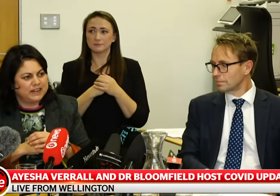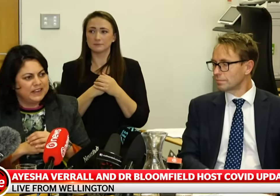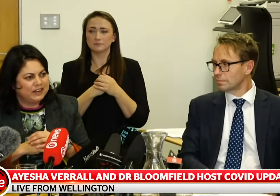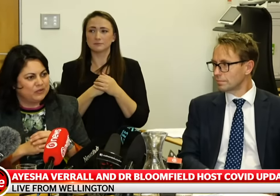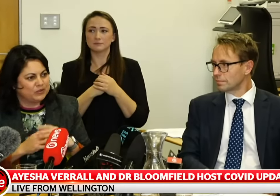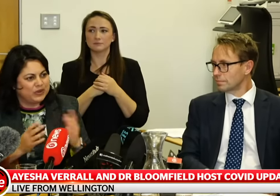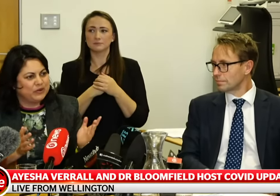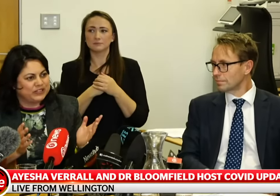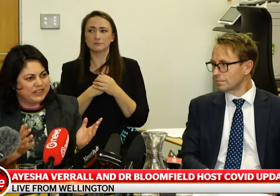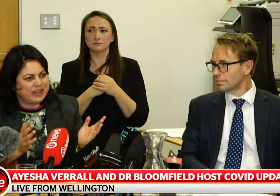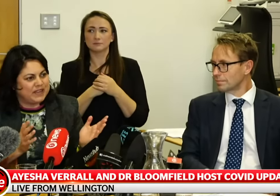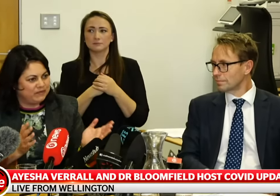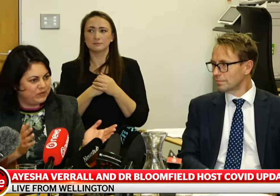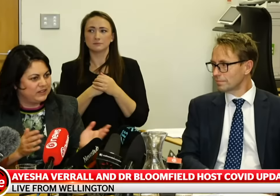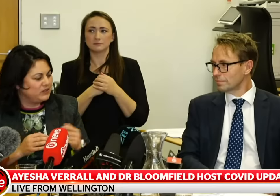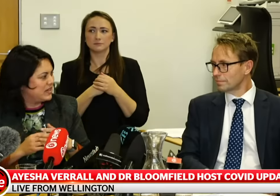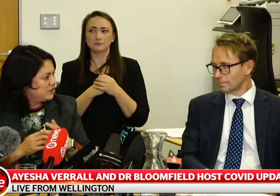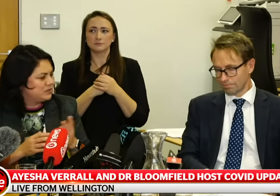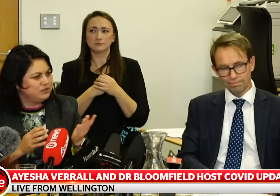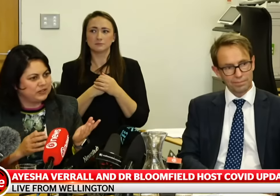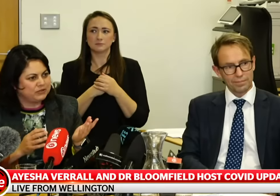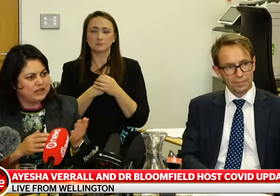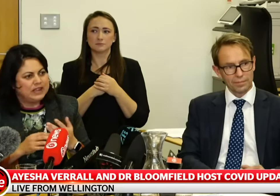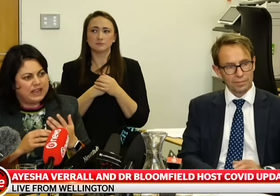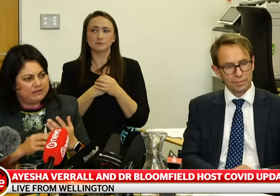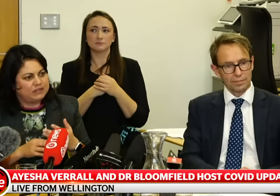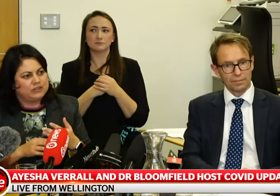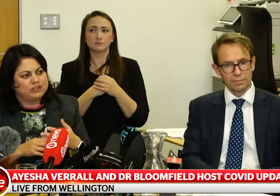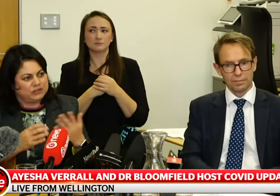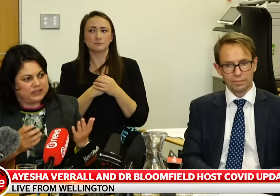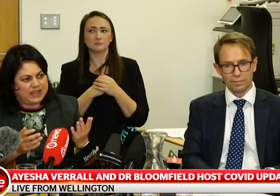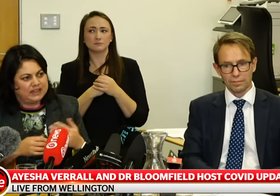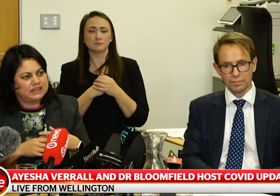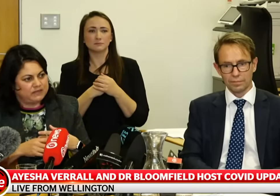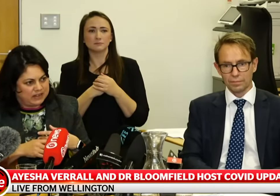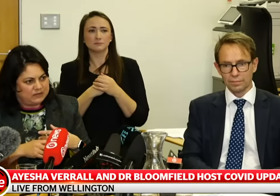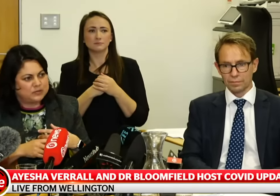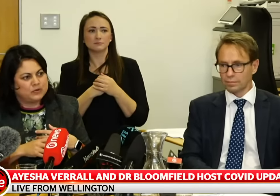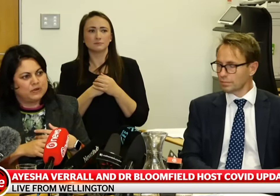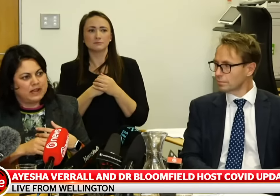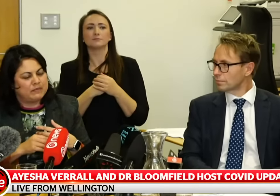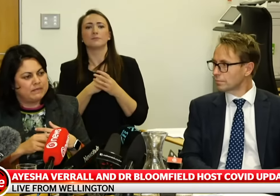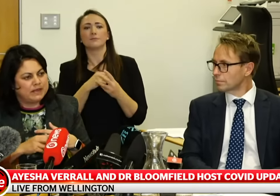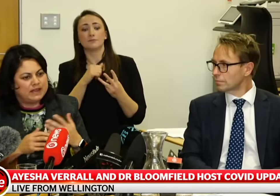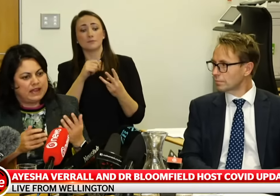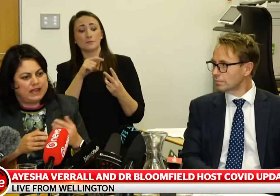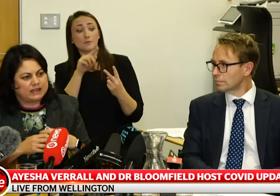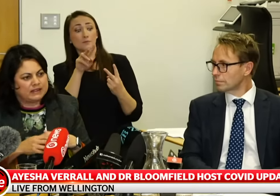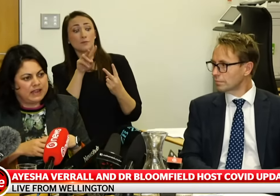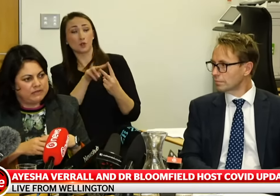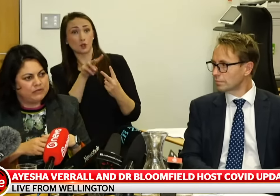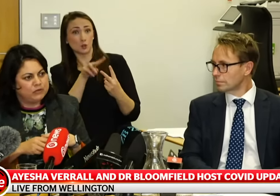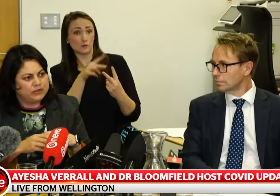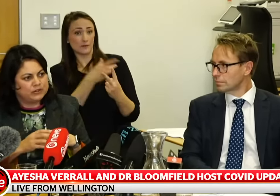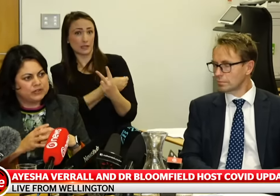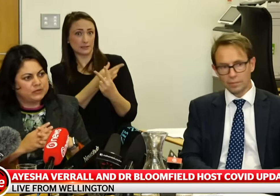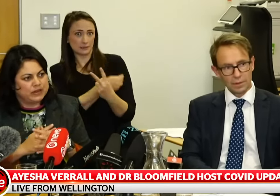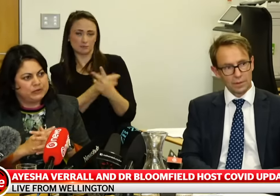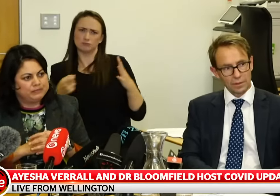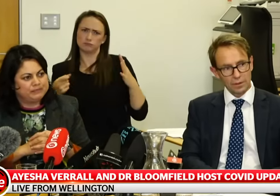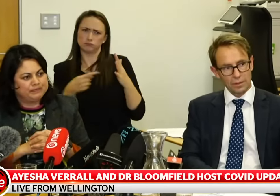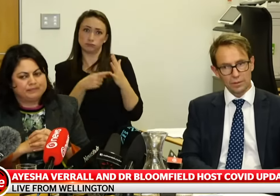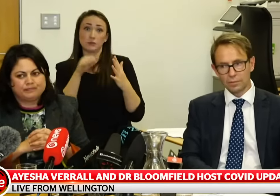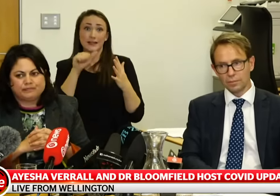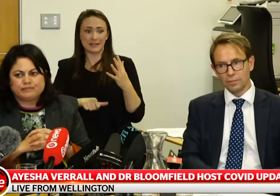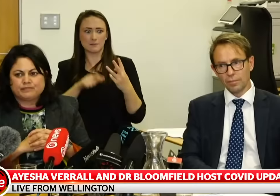disease. But of course, we want everyone who's eligible to have their third dose, and if they're eligible, have the fourth dose as